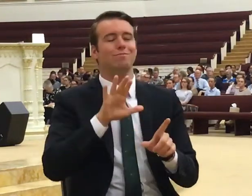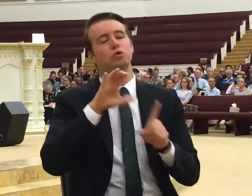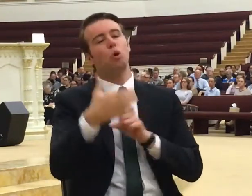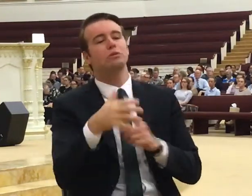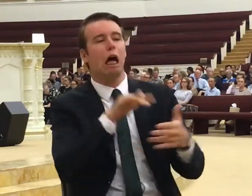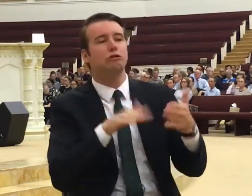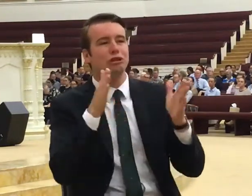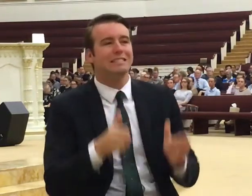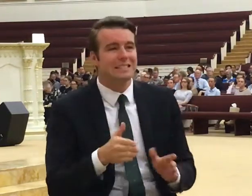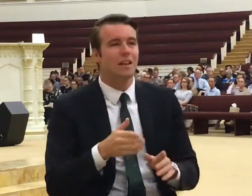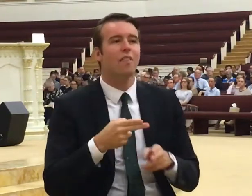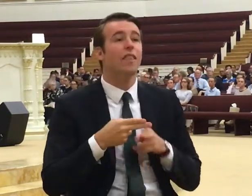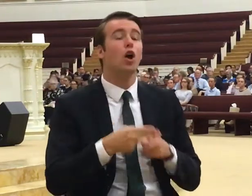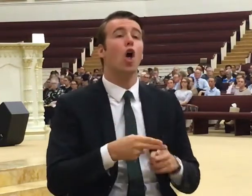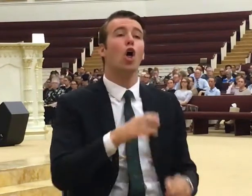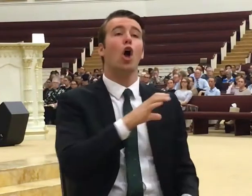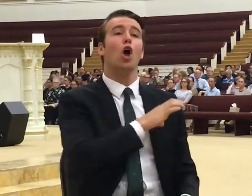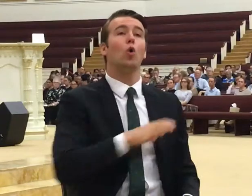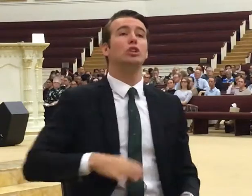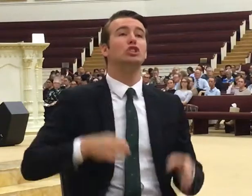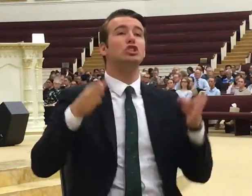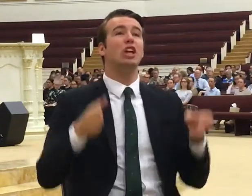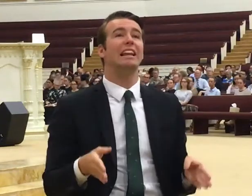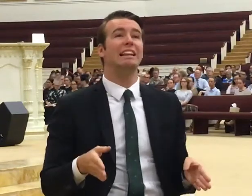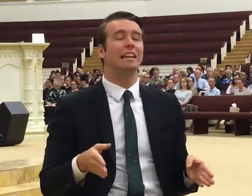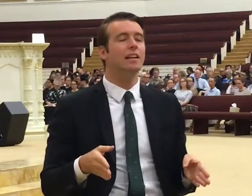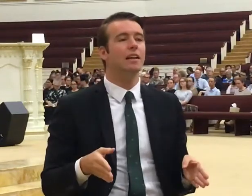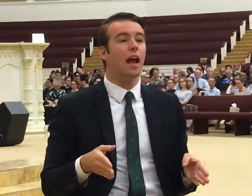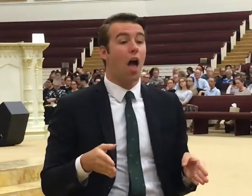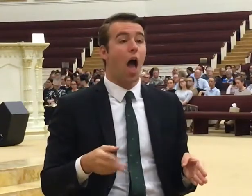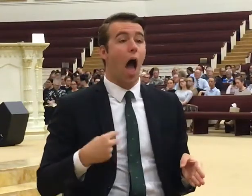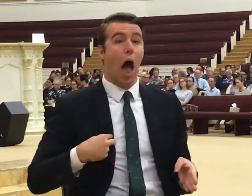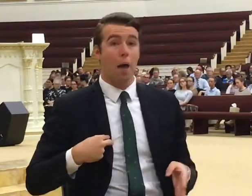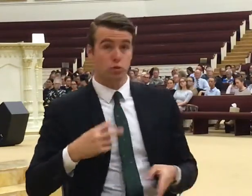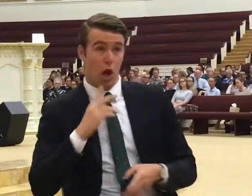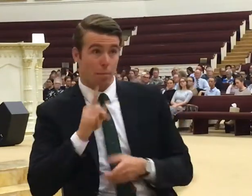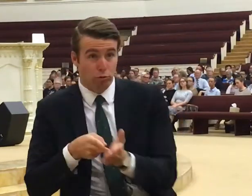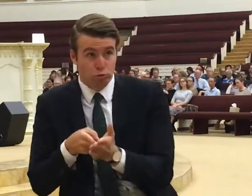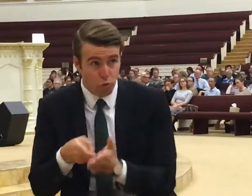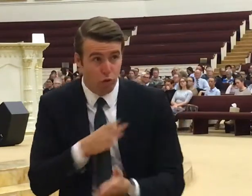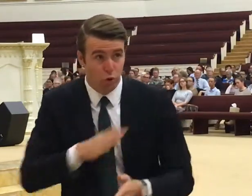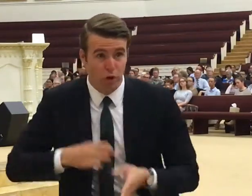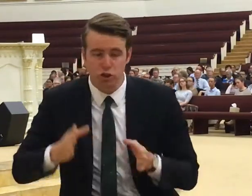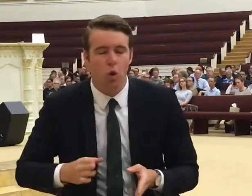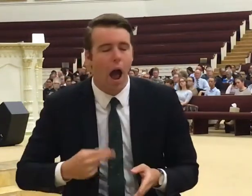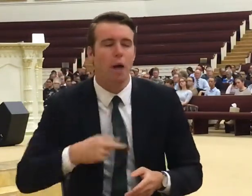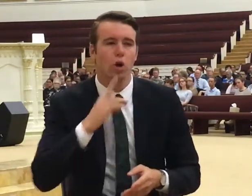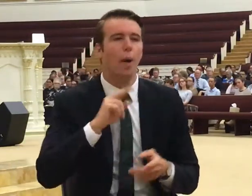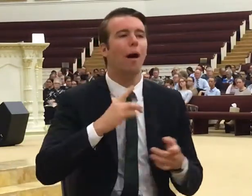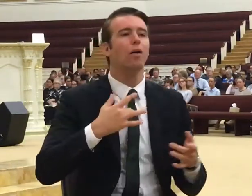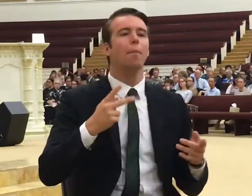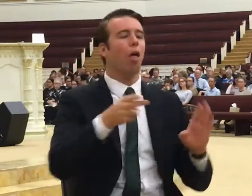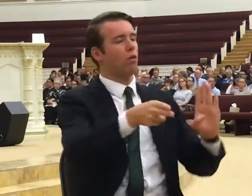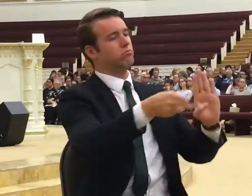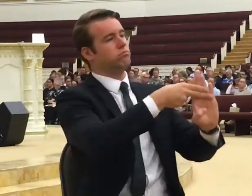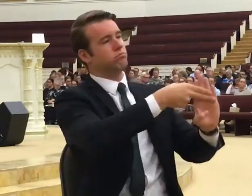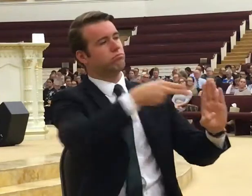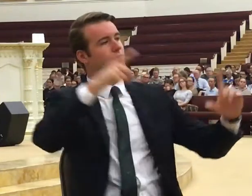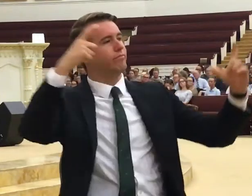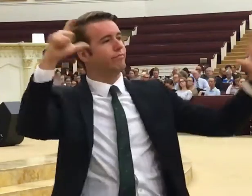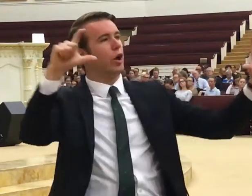Christendom. I'm not talking about true Christianity. I'm talking that which goes by the label of